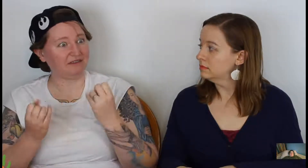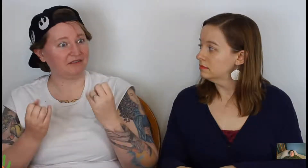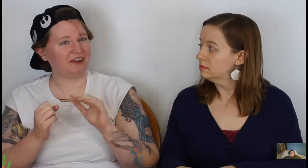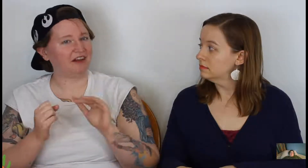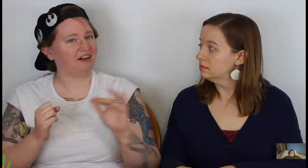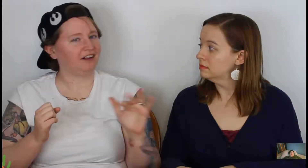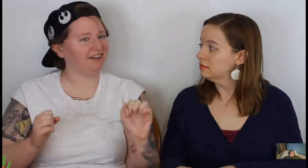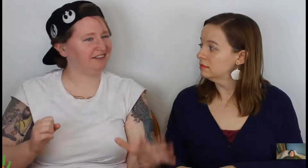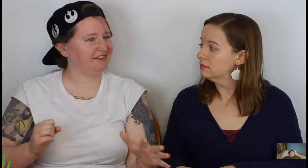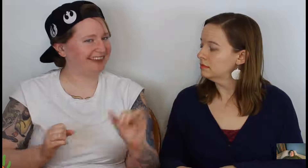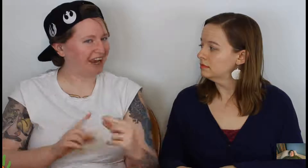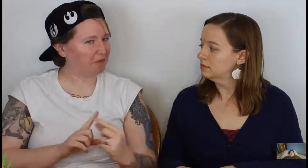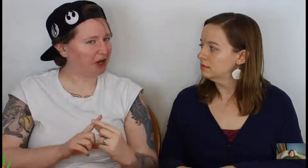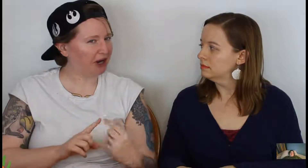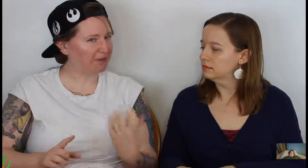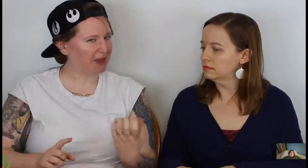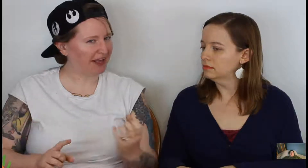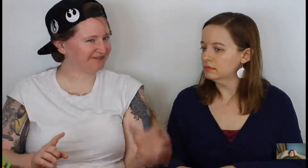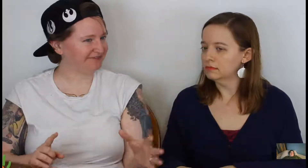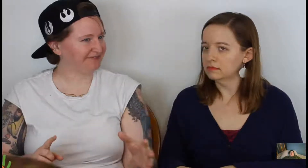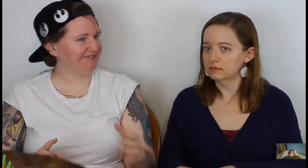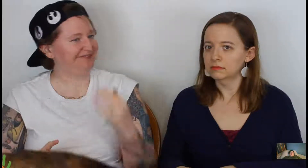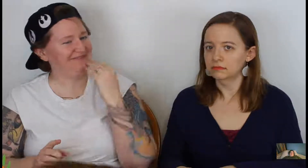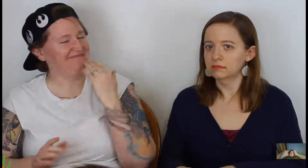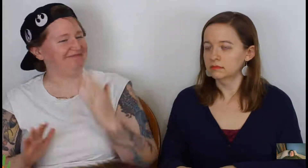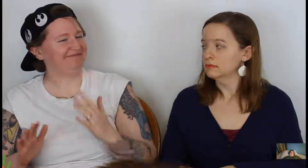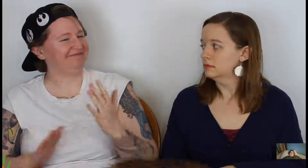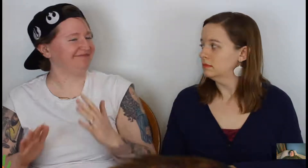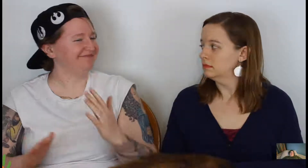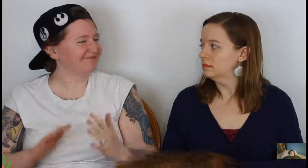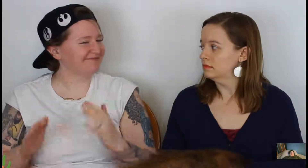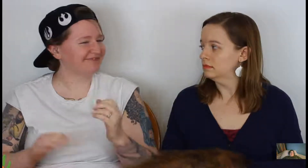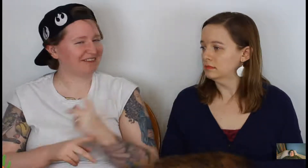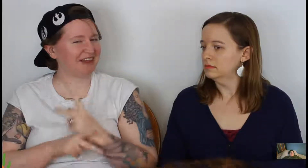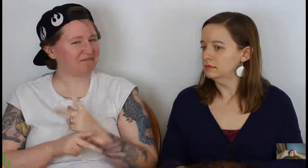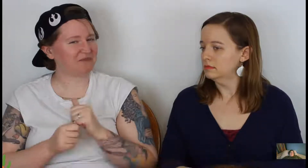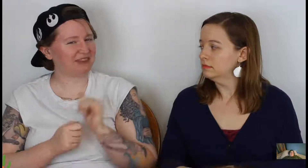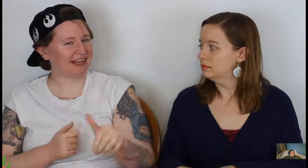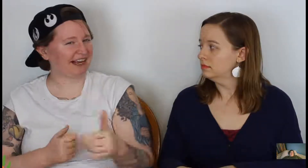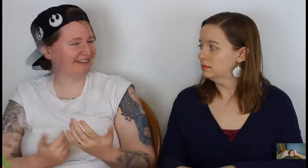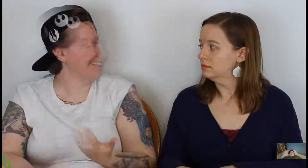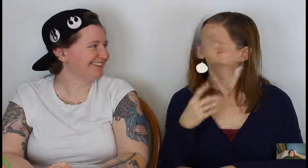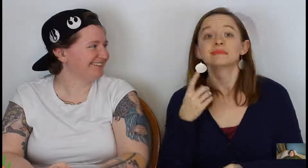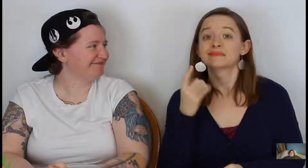want. And if I have to transfer a word, this is the word I want you to use, you know? So I have to be careful with